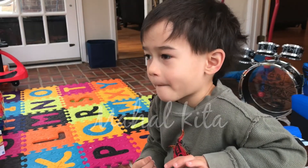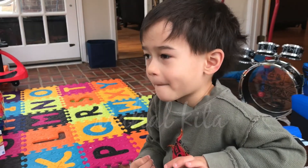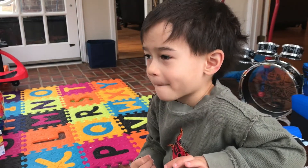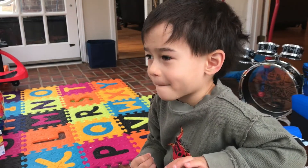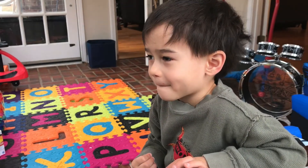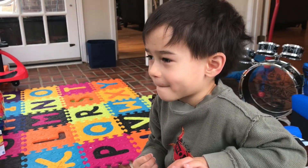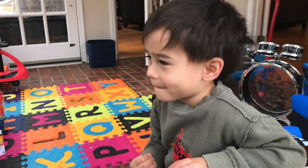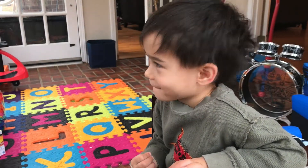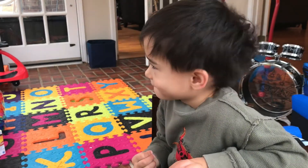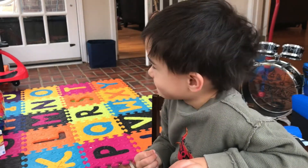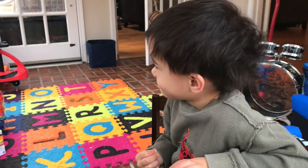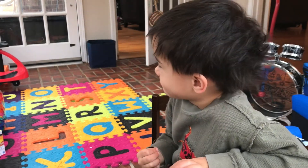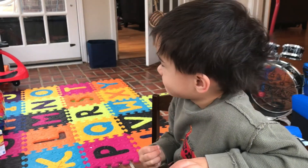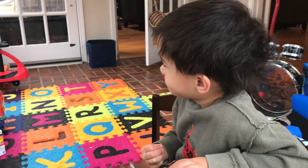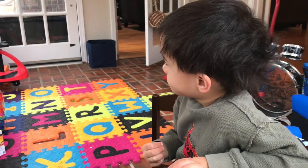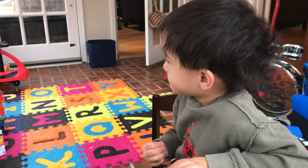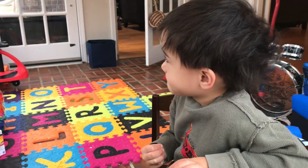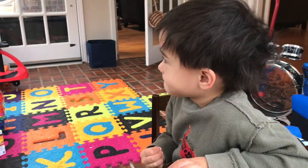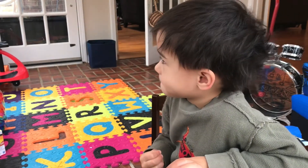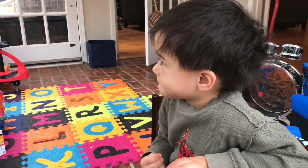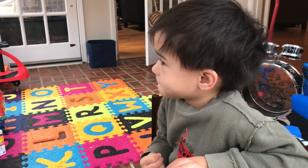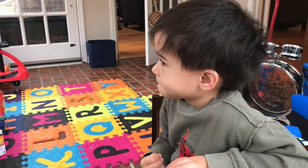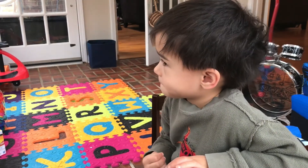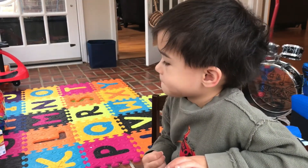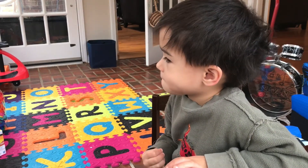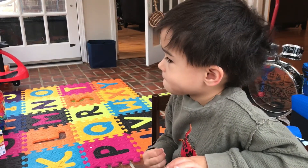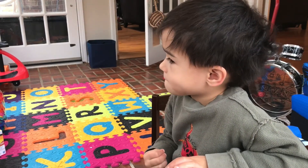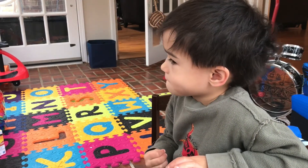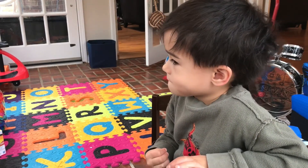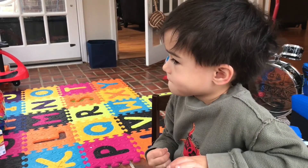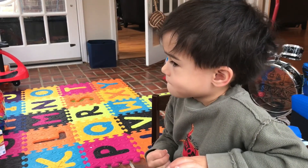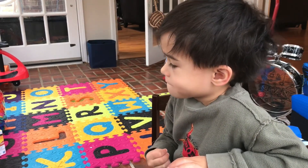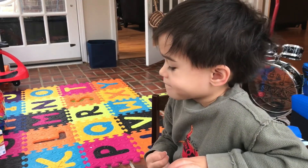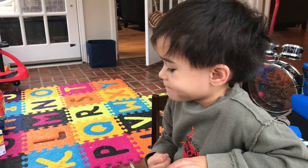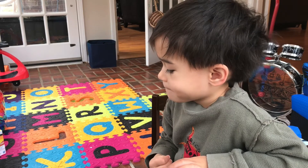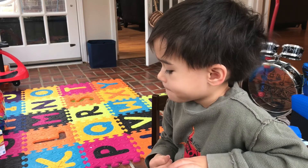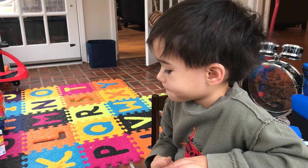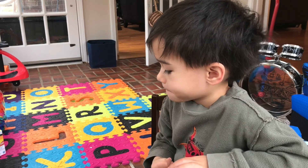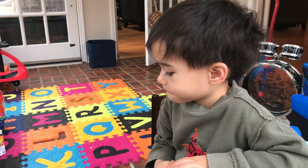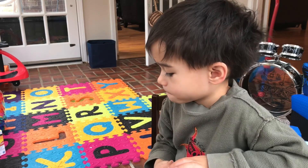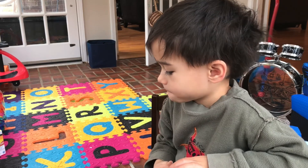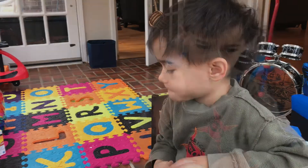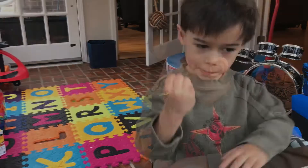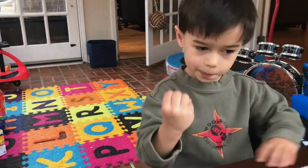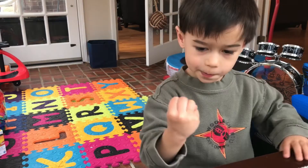Mahalo kita. That's right, Gabriel. M is for mahal kita. What's next to M?